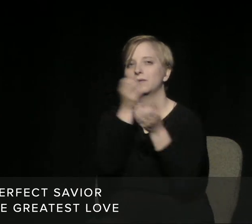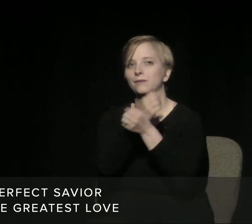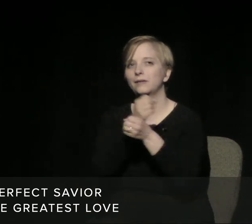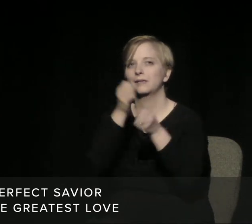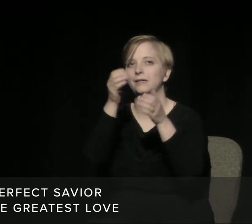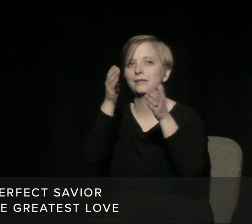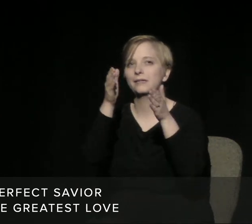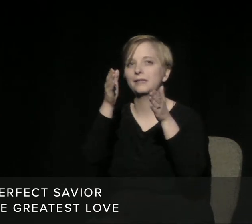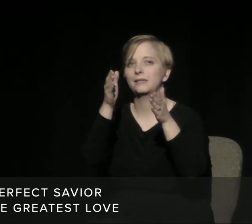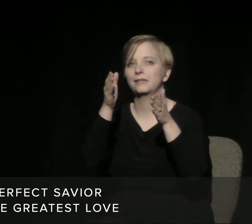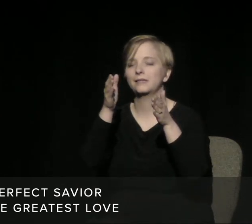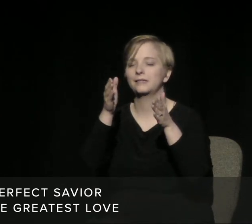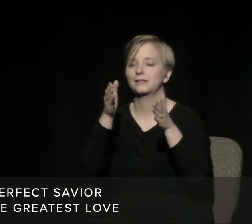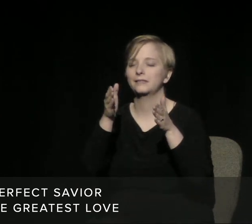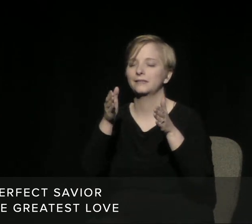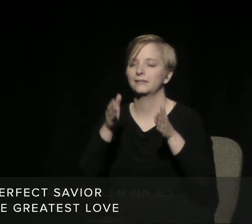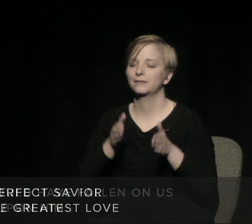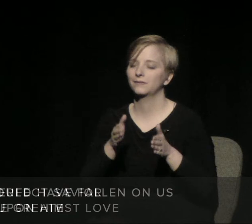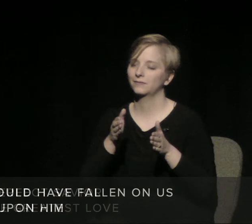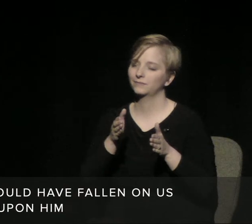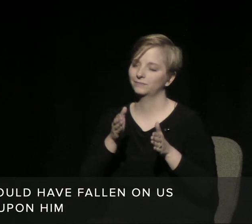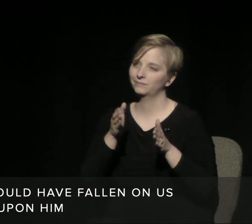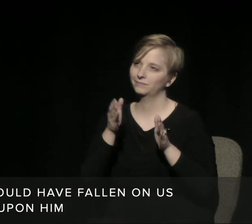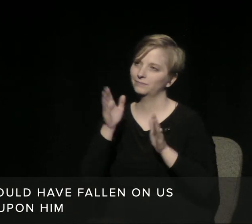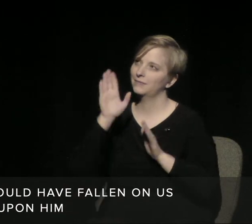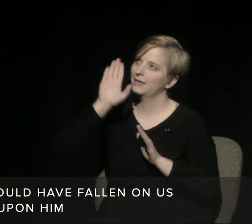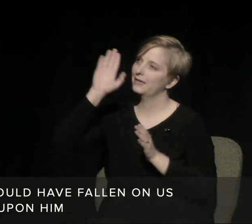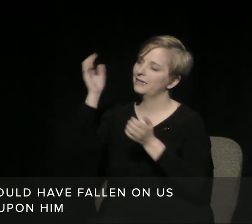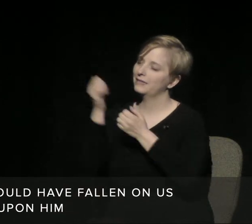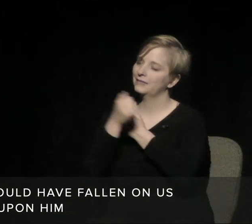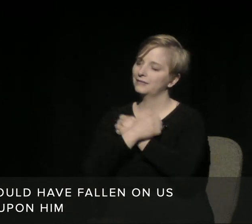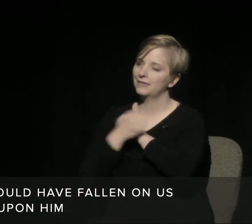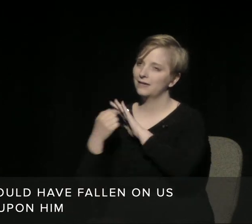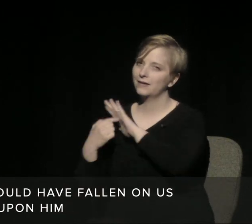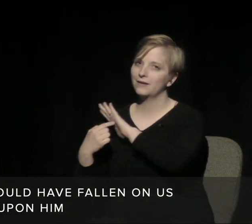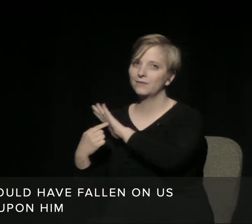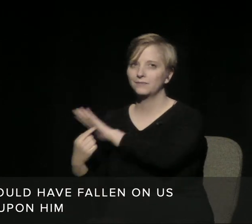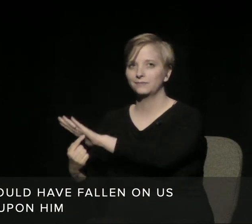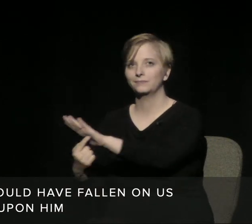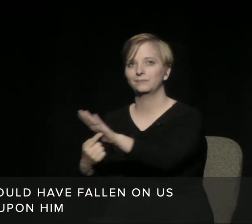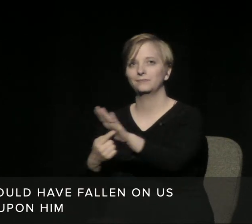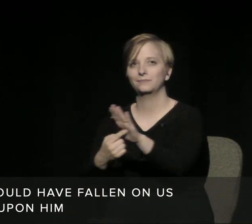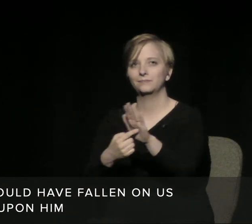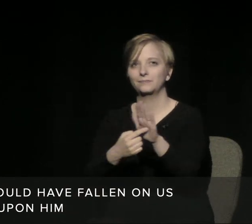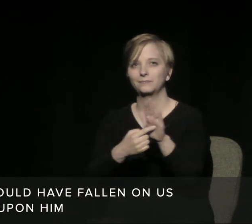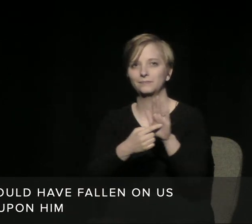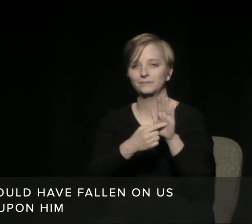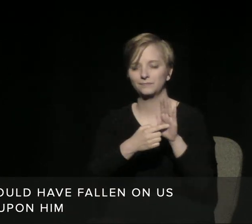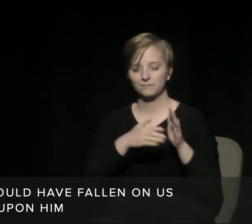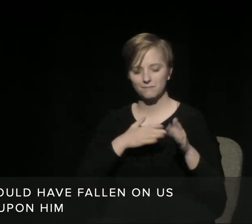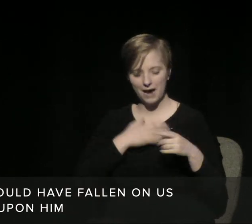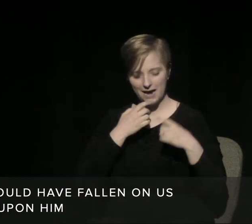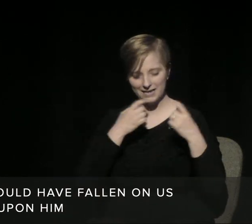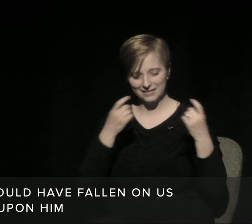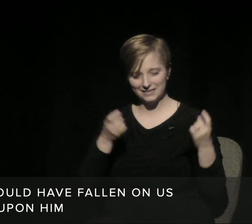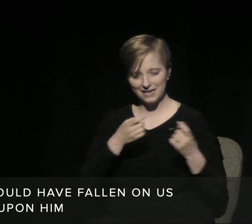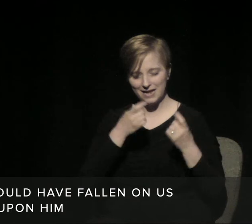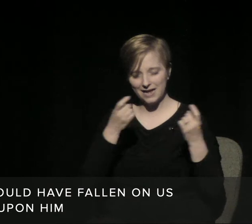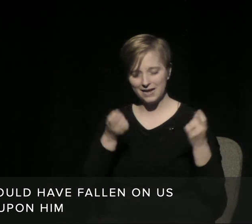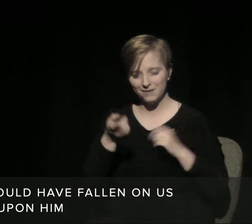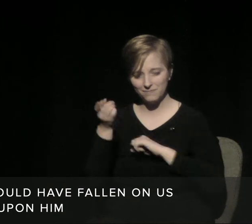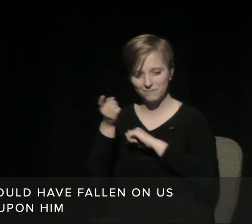day, the greatest love. All the punishment that should